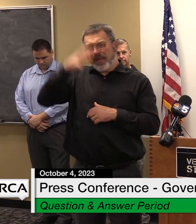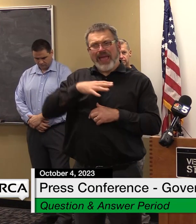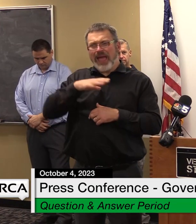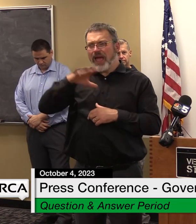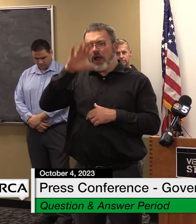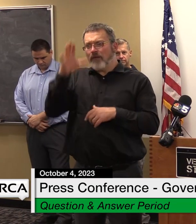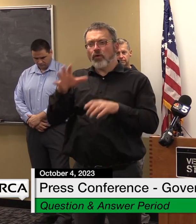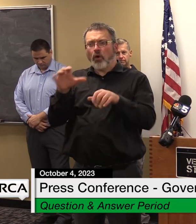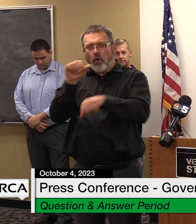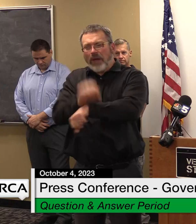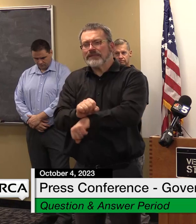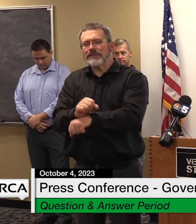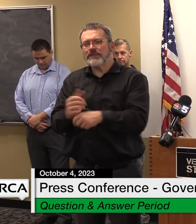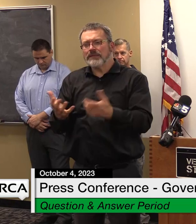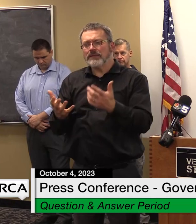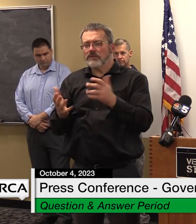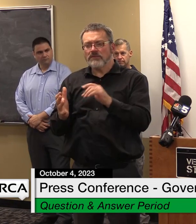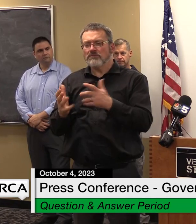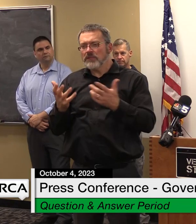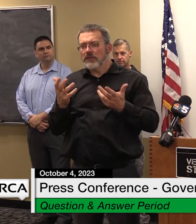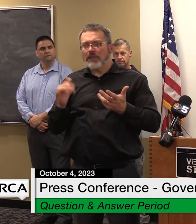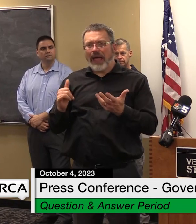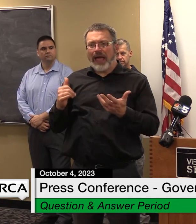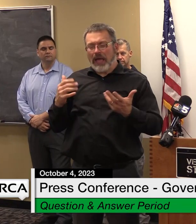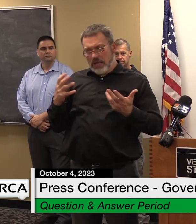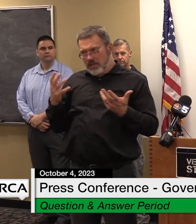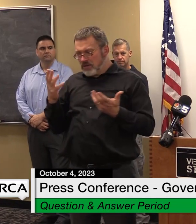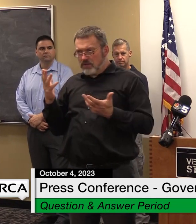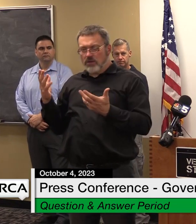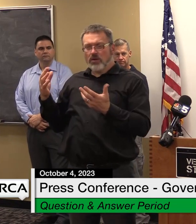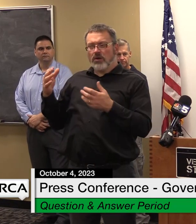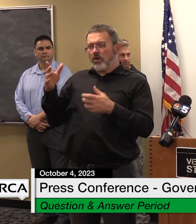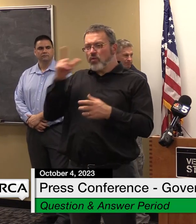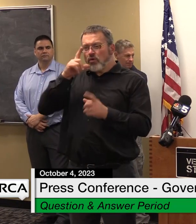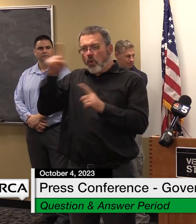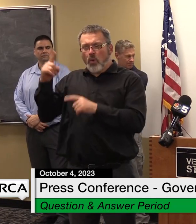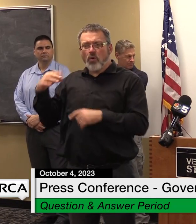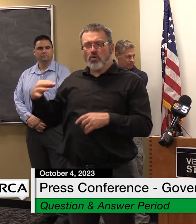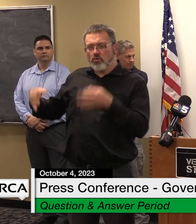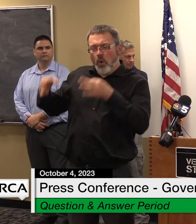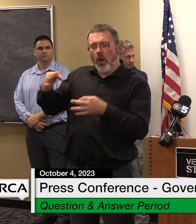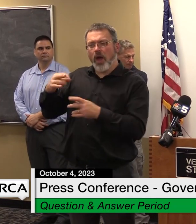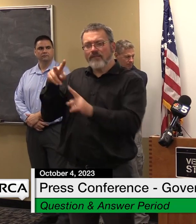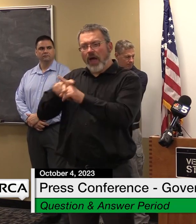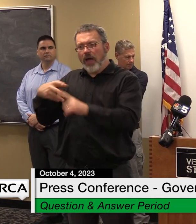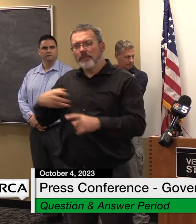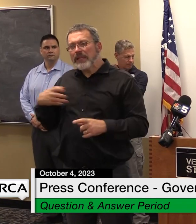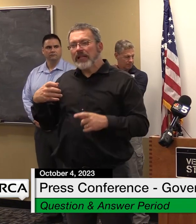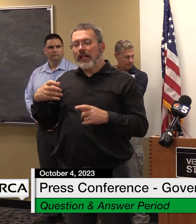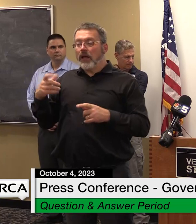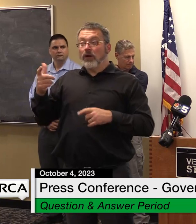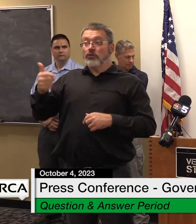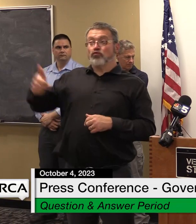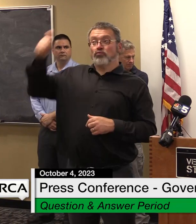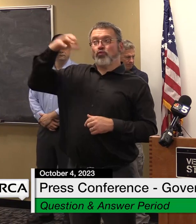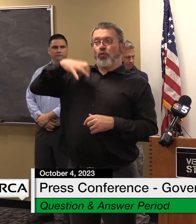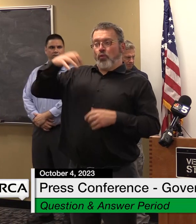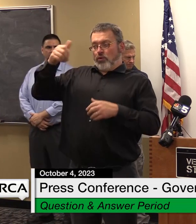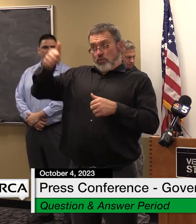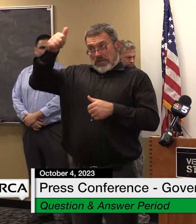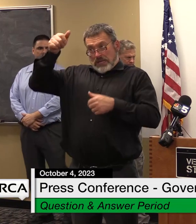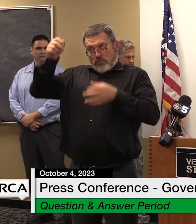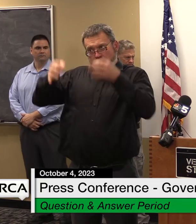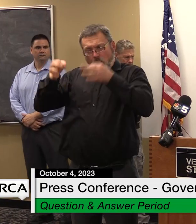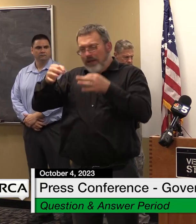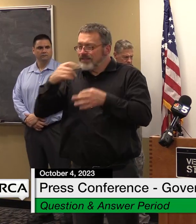saying, because this is being appealed to the state Supreme Court, they can't modify the order in any way.